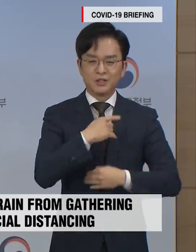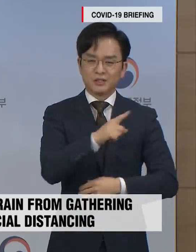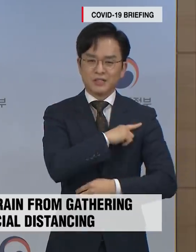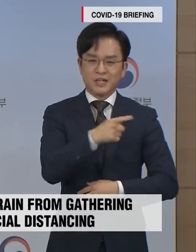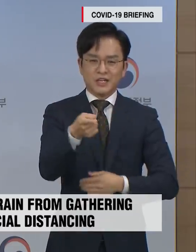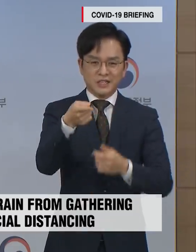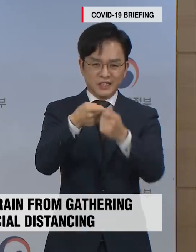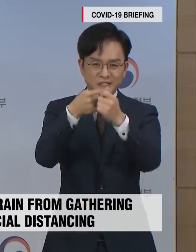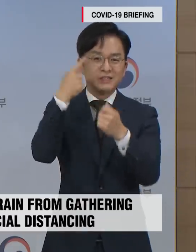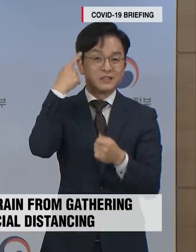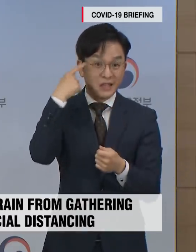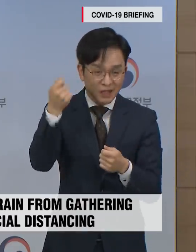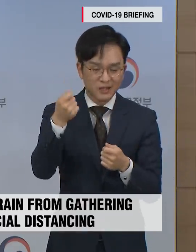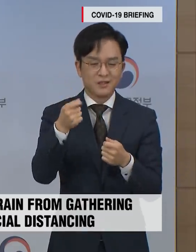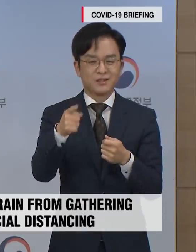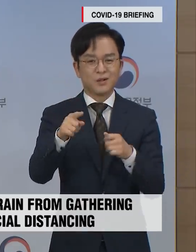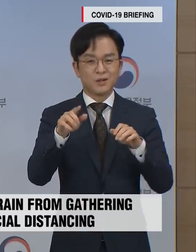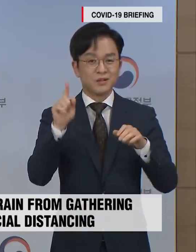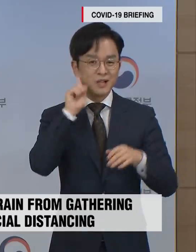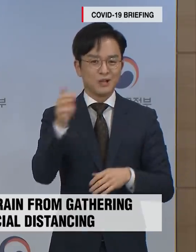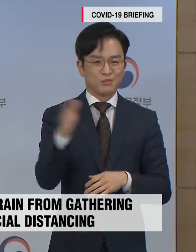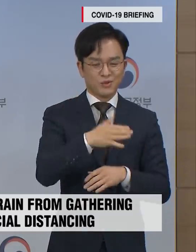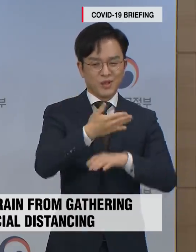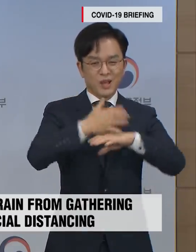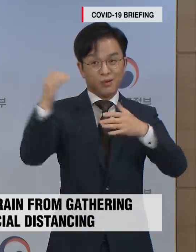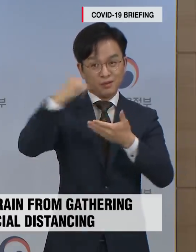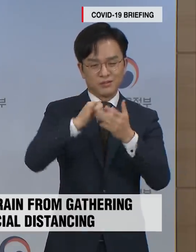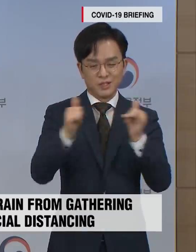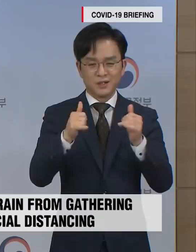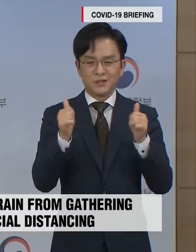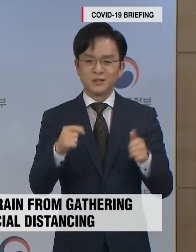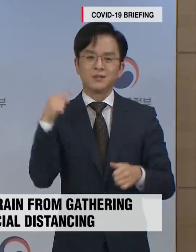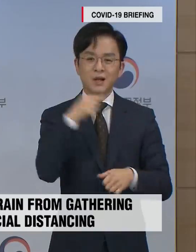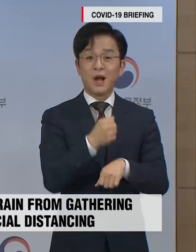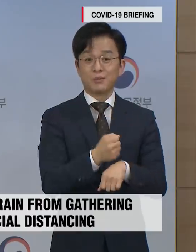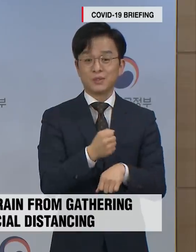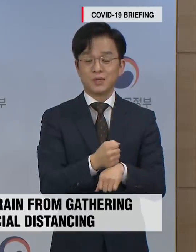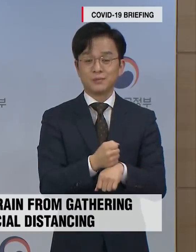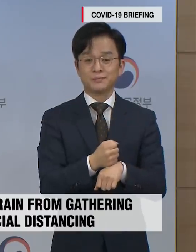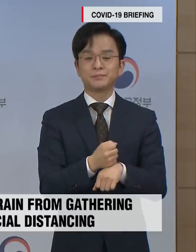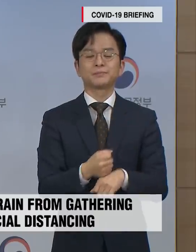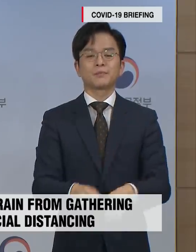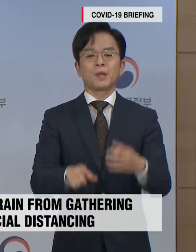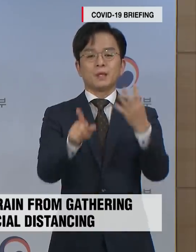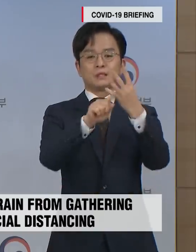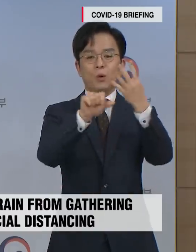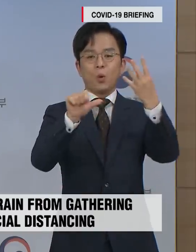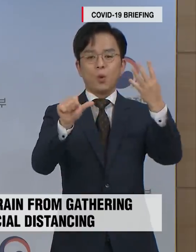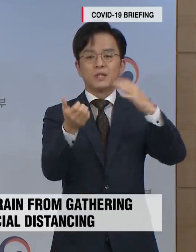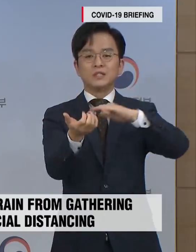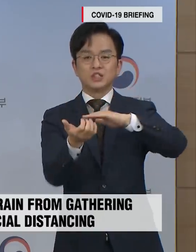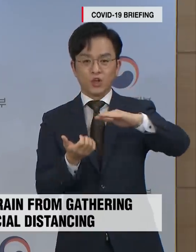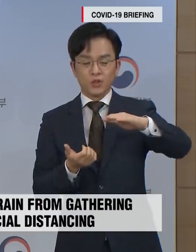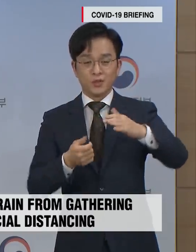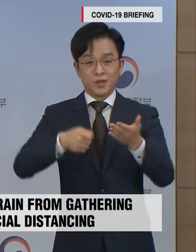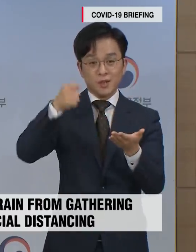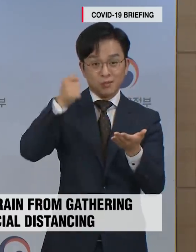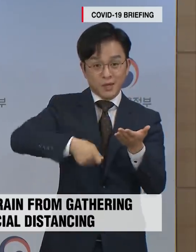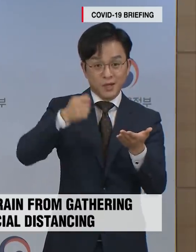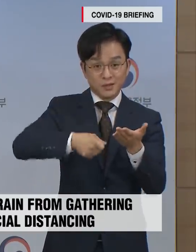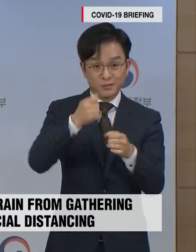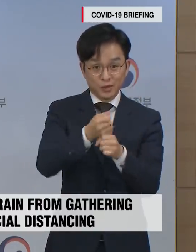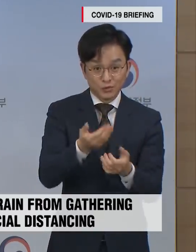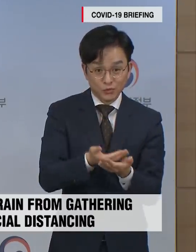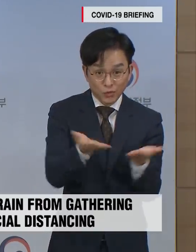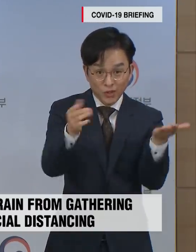have a safe system of prevention in Korea. So in all of the offices across the world for the Korean